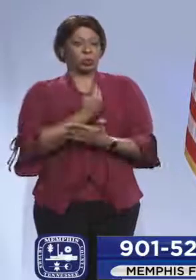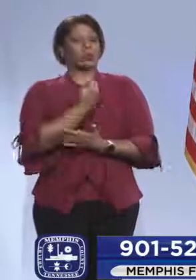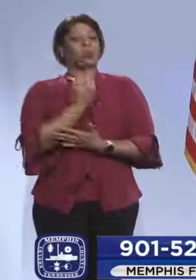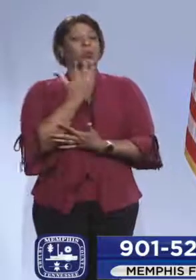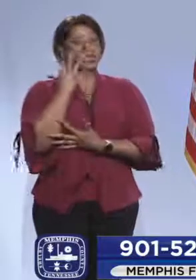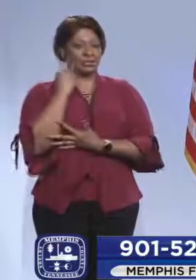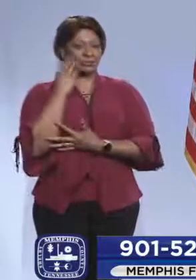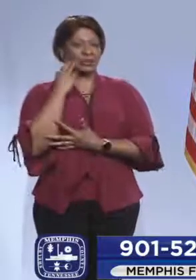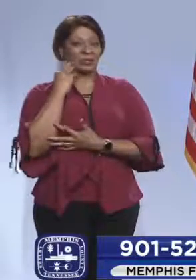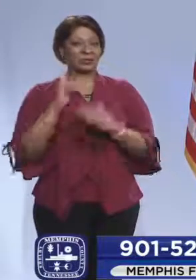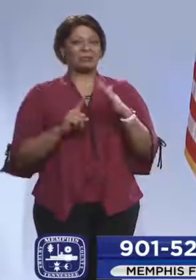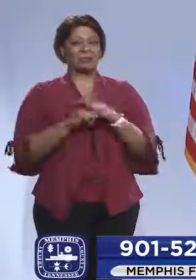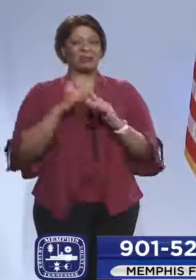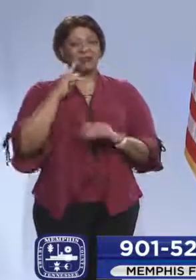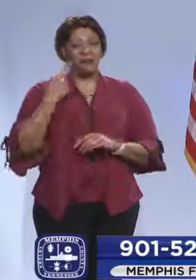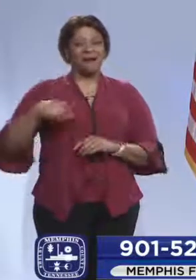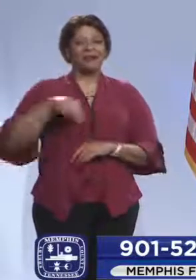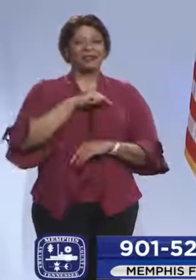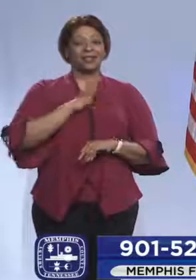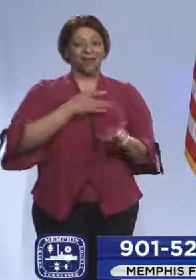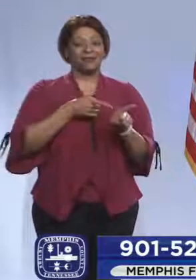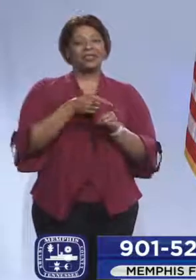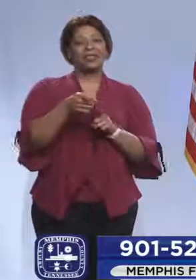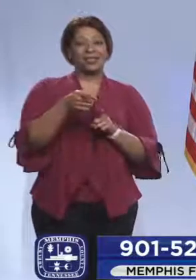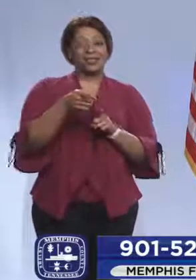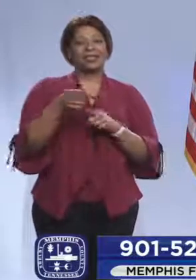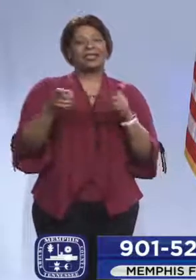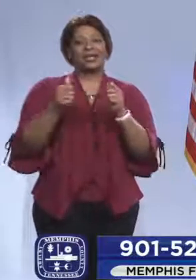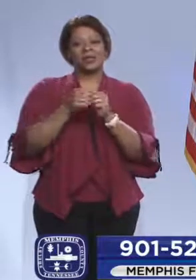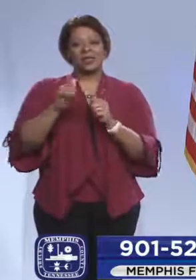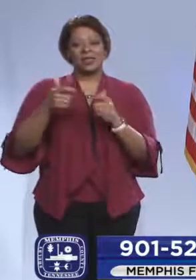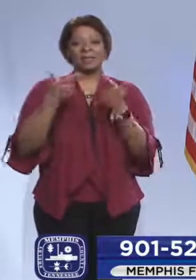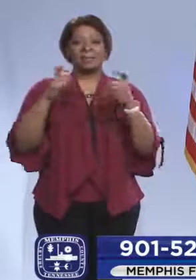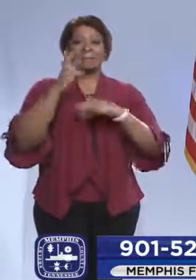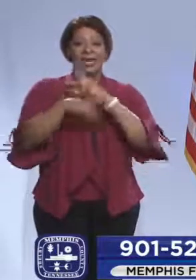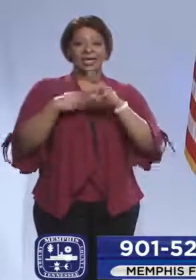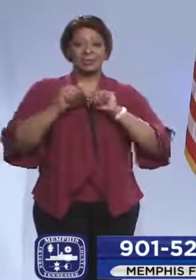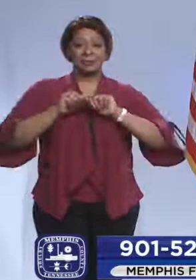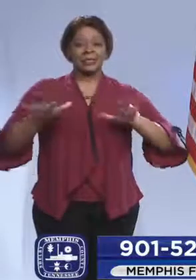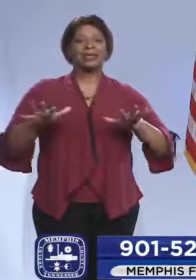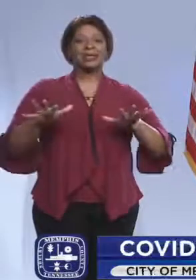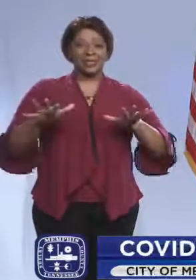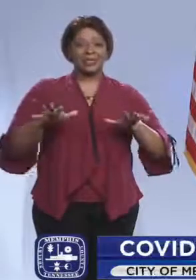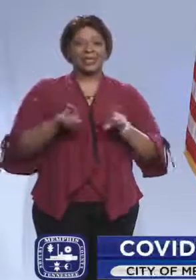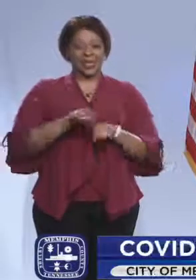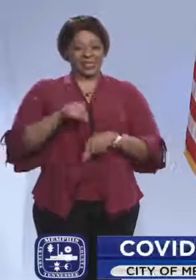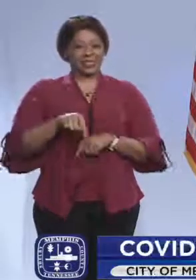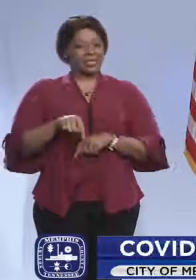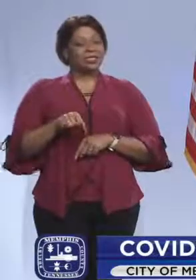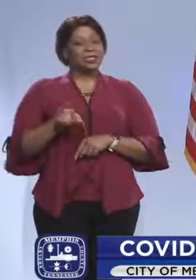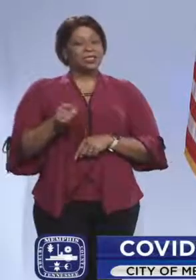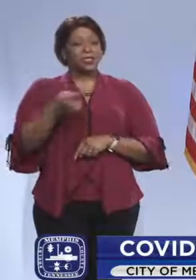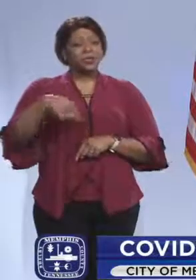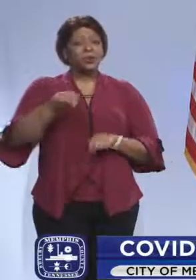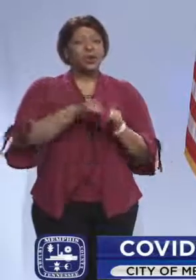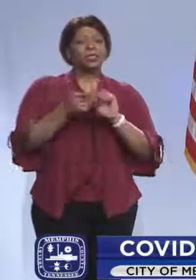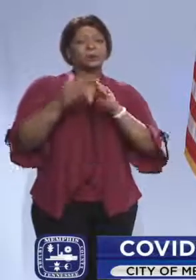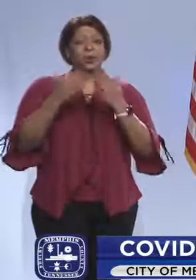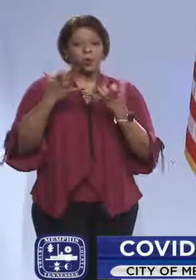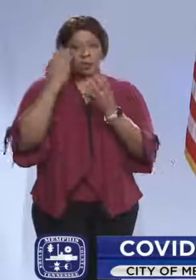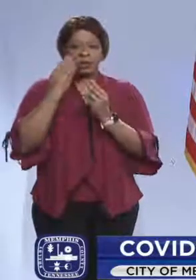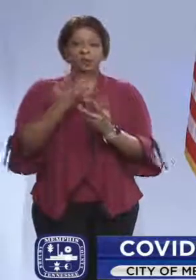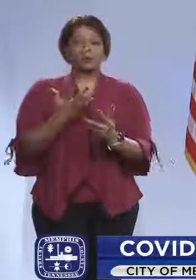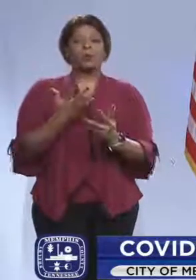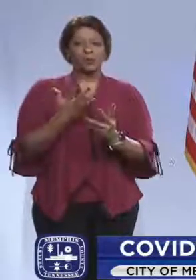new for us in the first responder field as far as dealing with a pandemic of this nature. And I just want you as a community to know